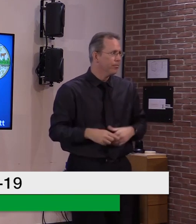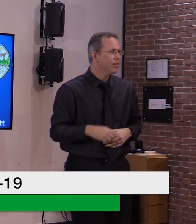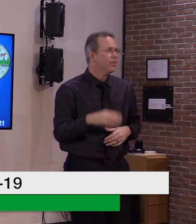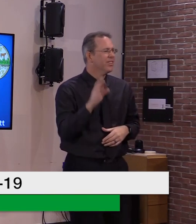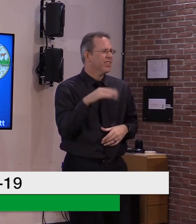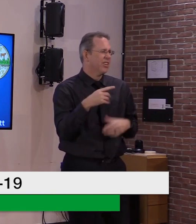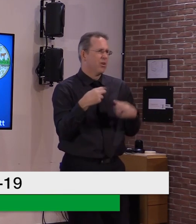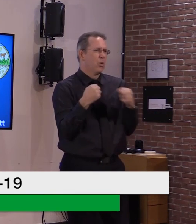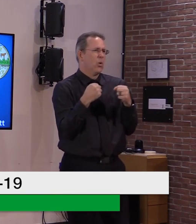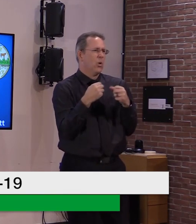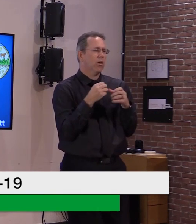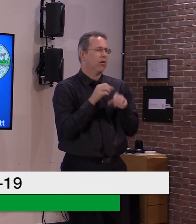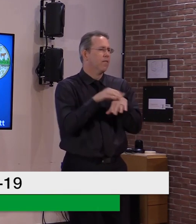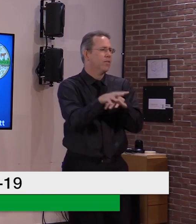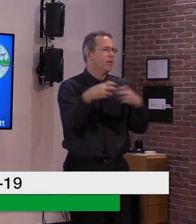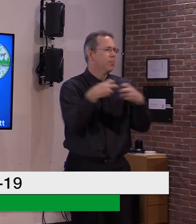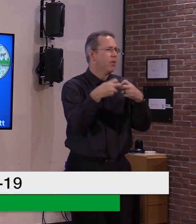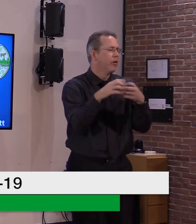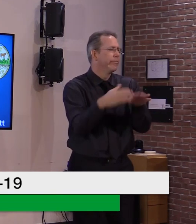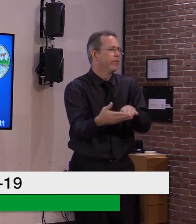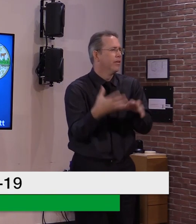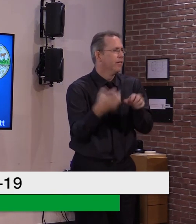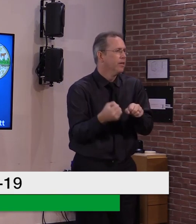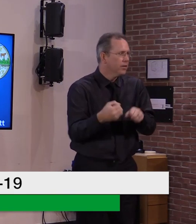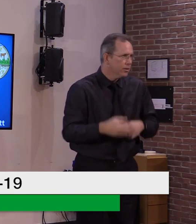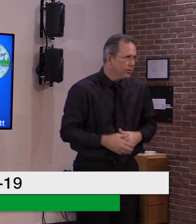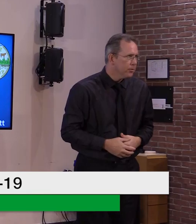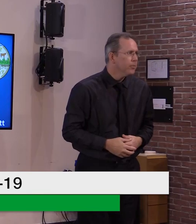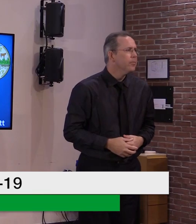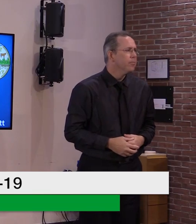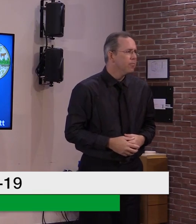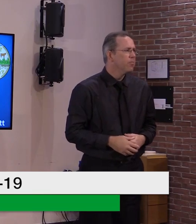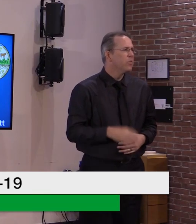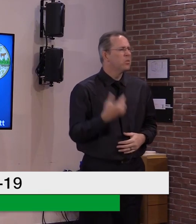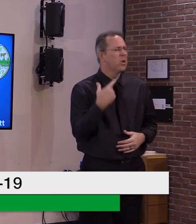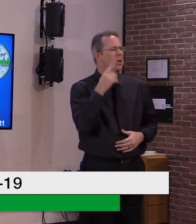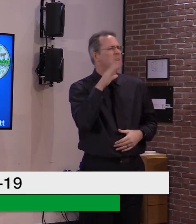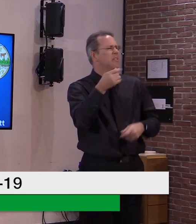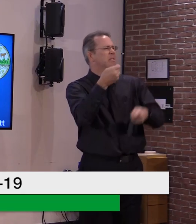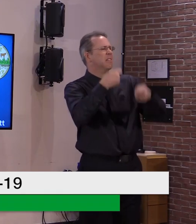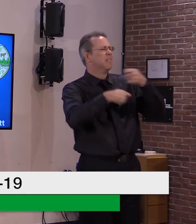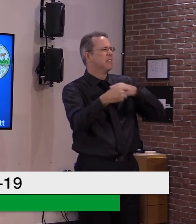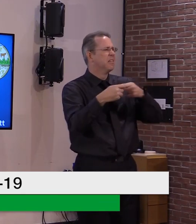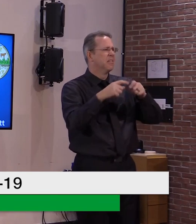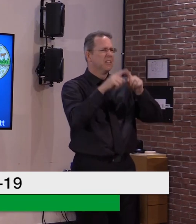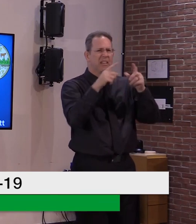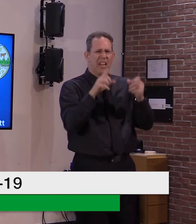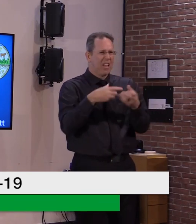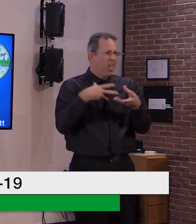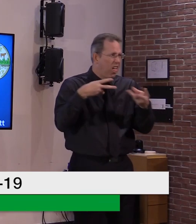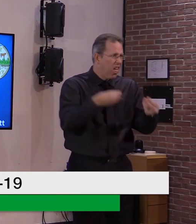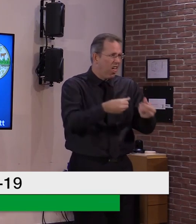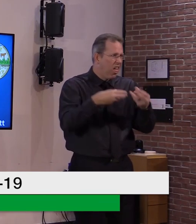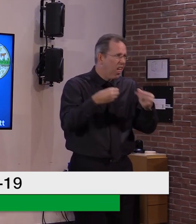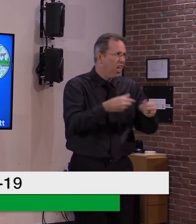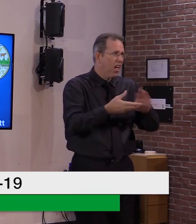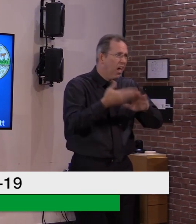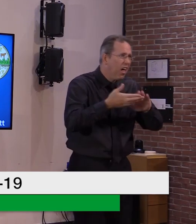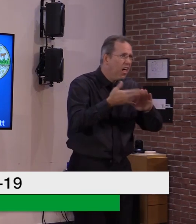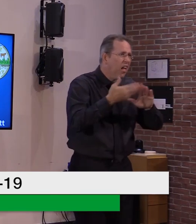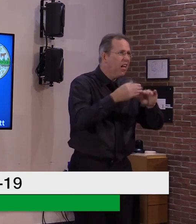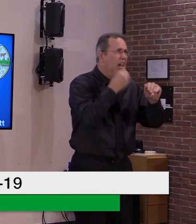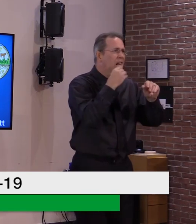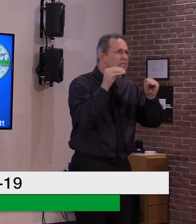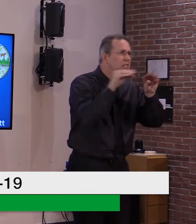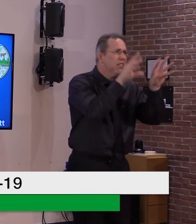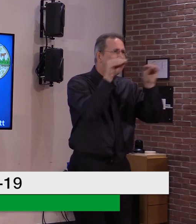necessary to to light up the signs so we just thought it was much more practical to to make up these signs so we could do